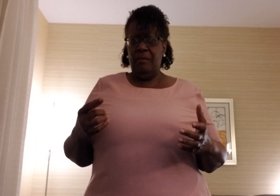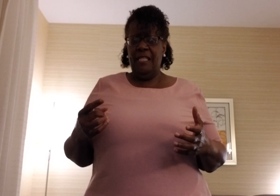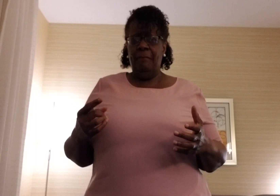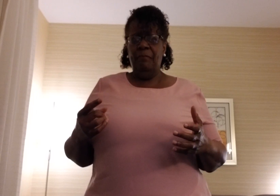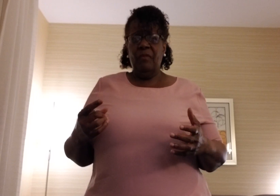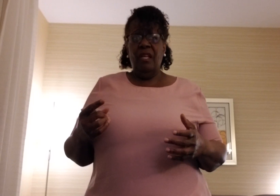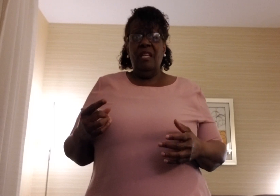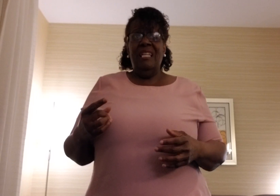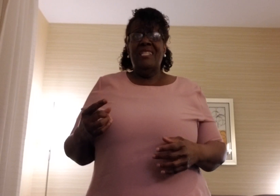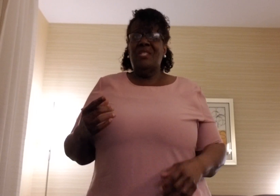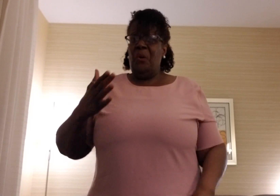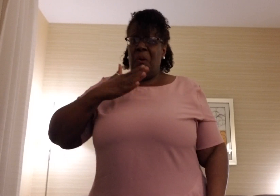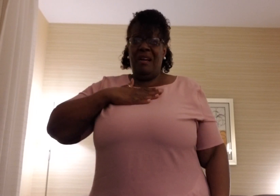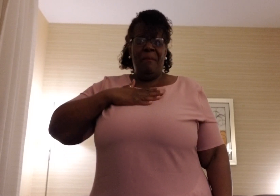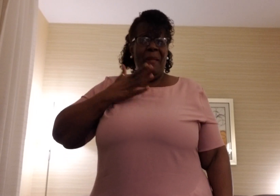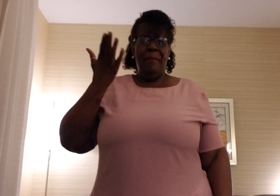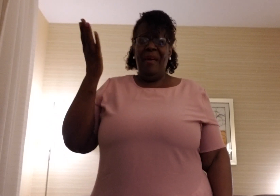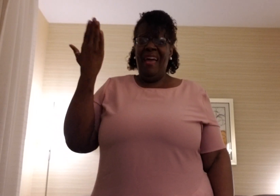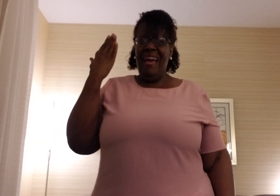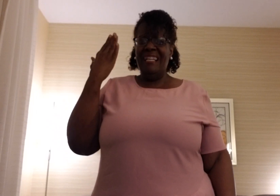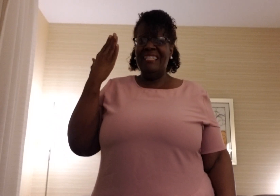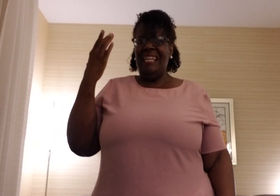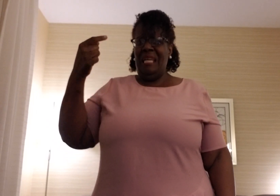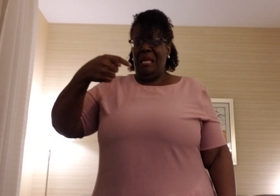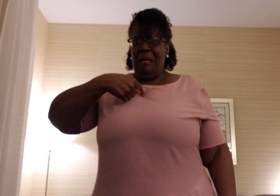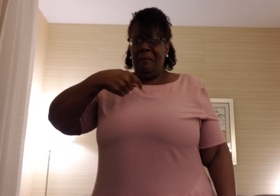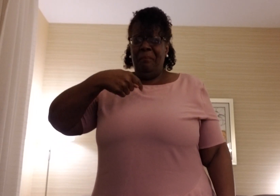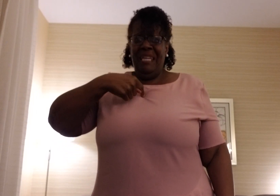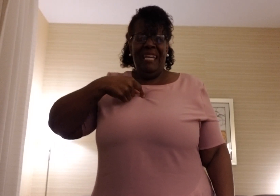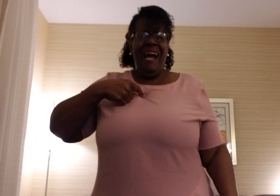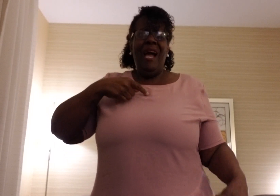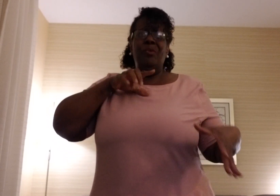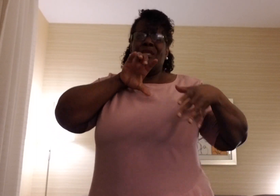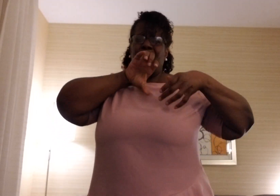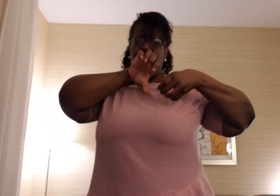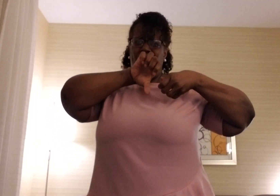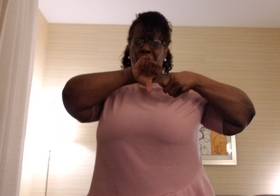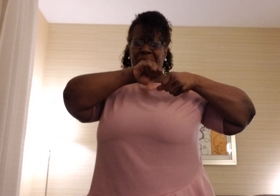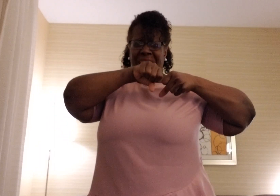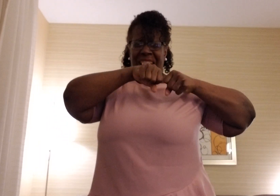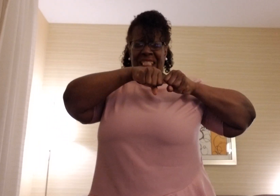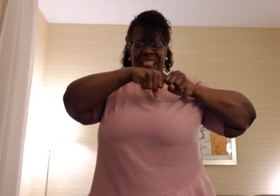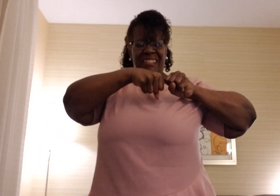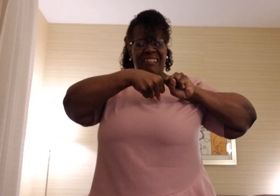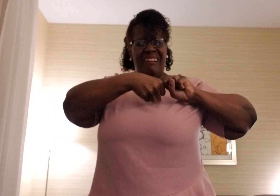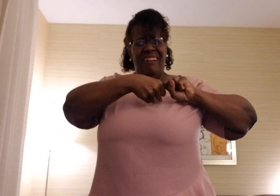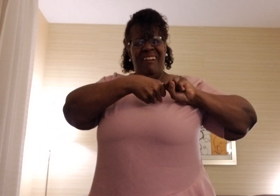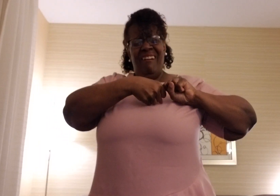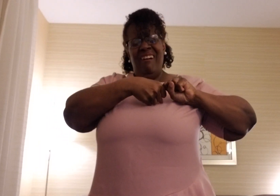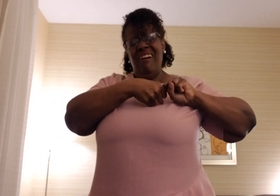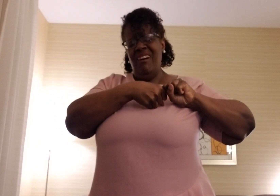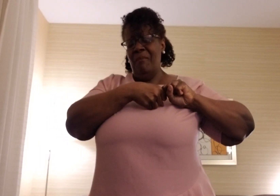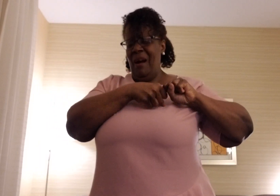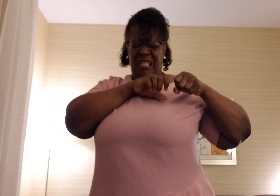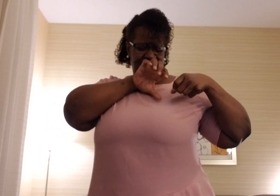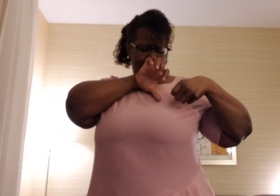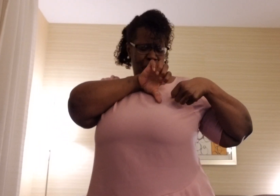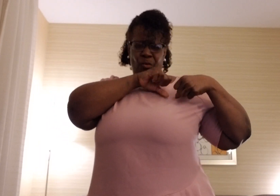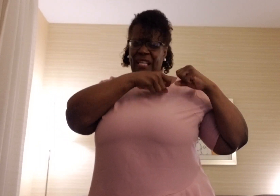empty. So my past, I was broken. Oh my, that's like right here